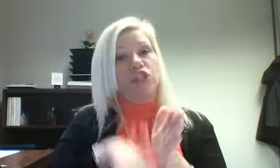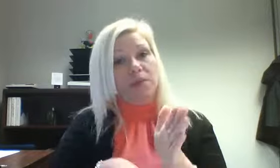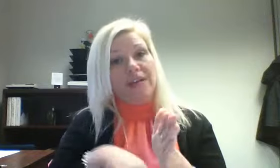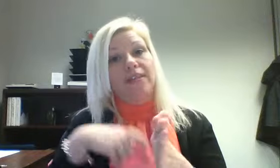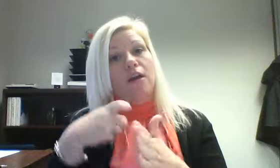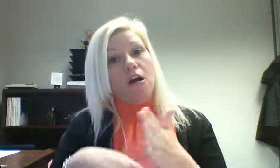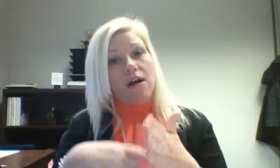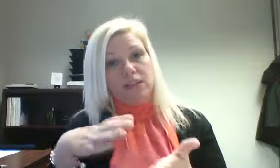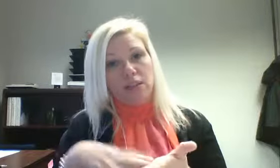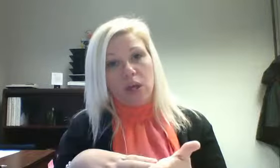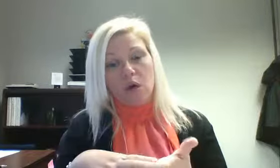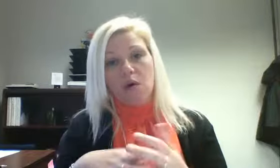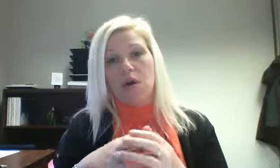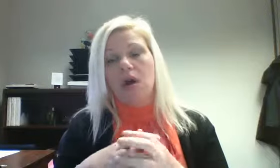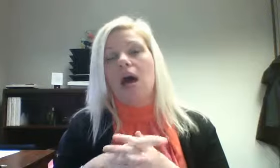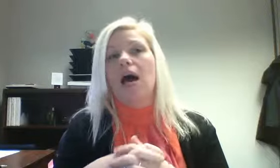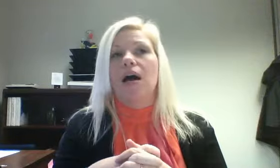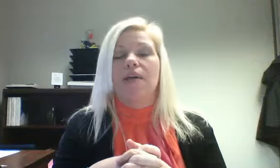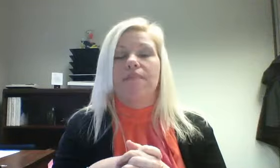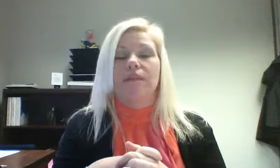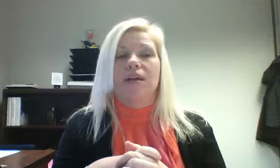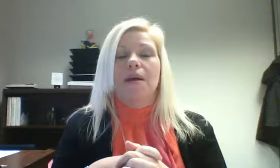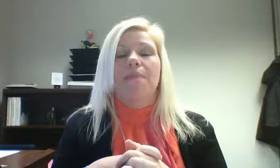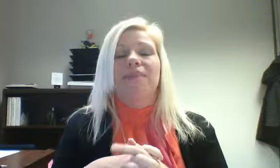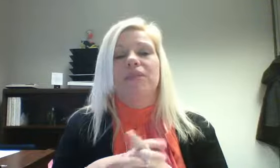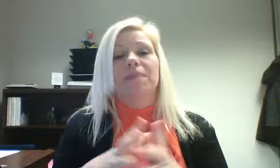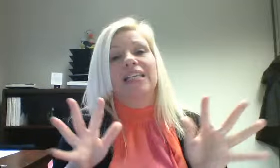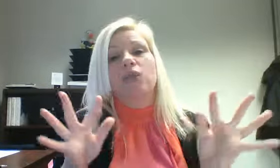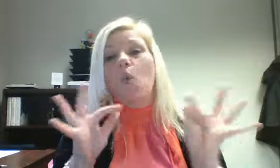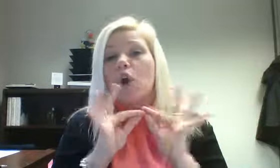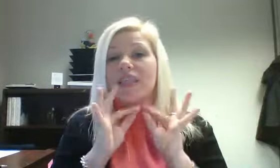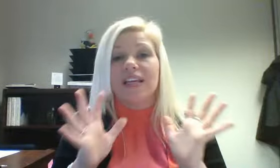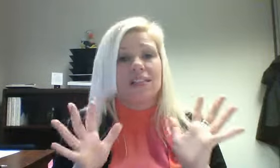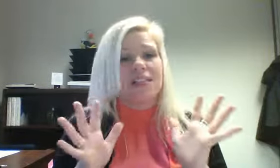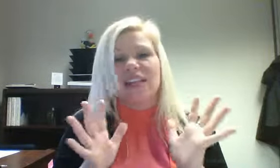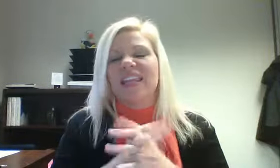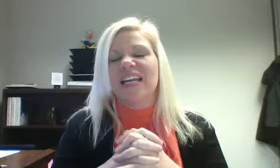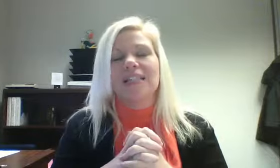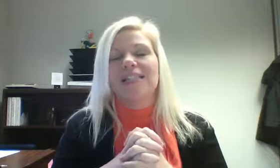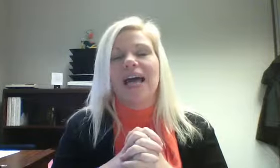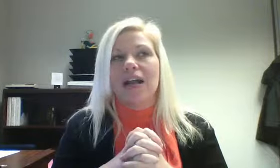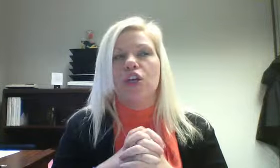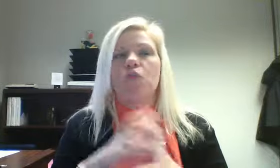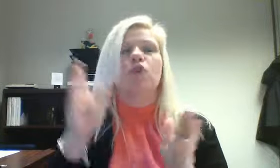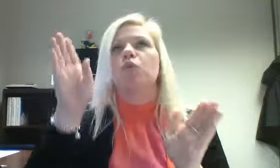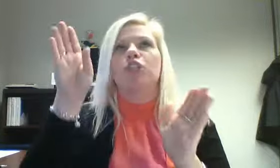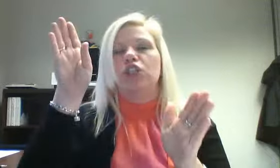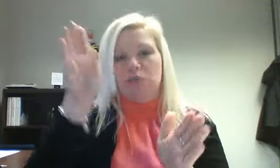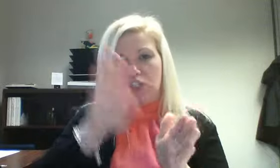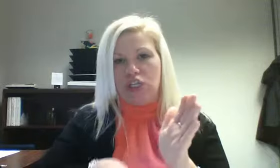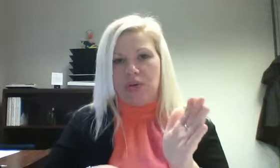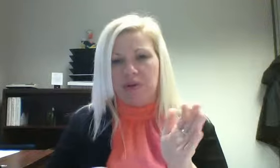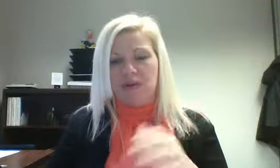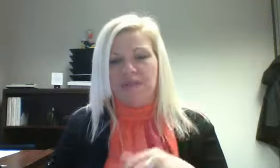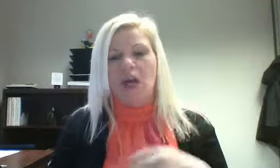cheap as in the cost is low. But if something is worthless, then it's not, you wouldn't use cheap. Oh,